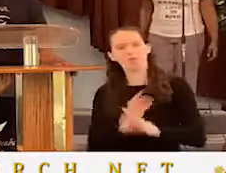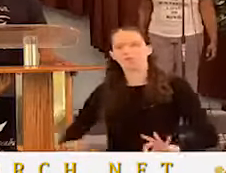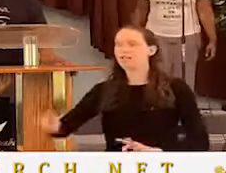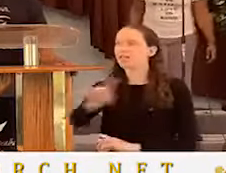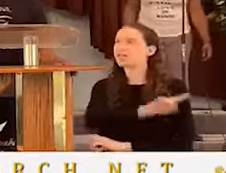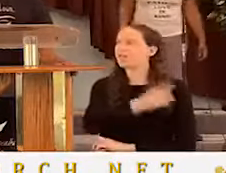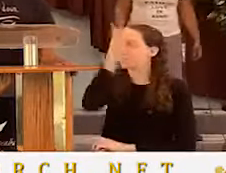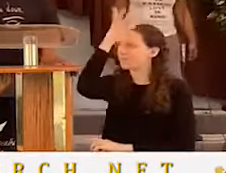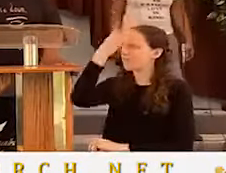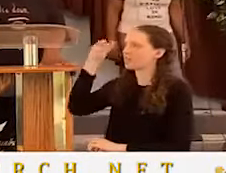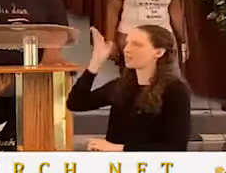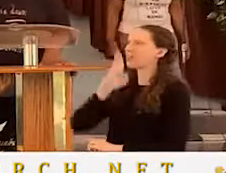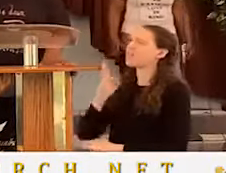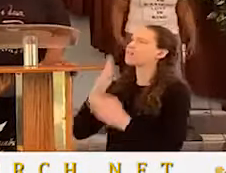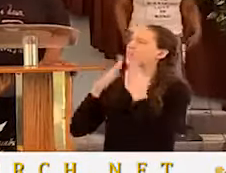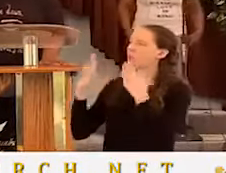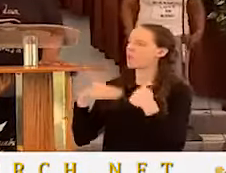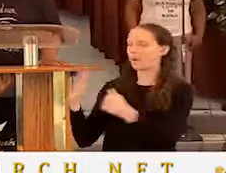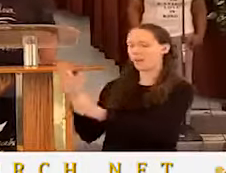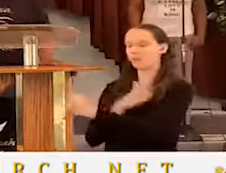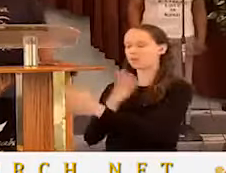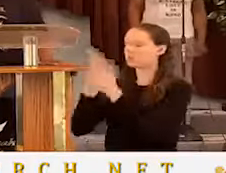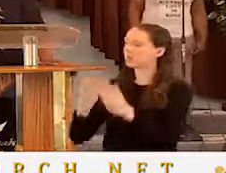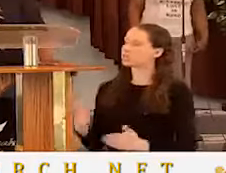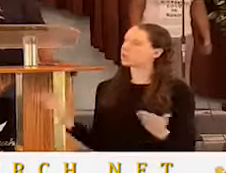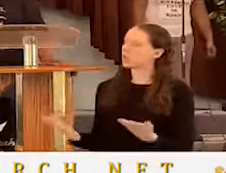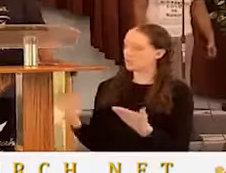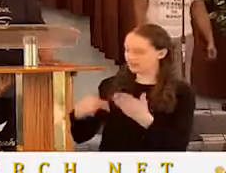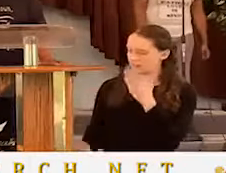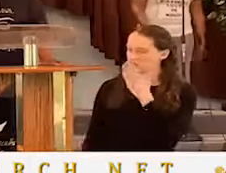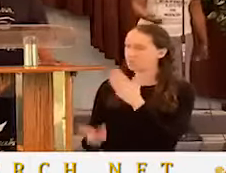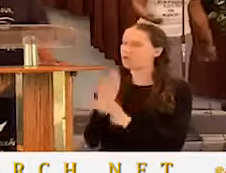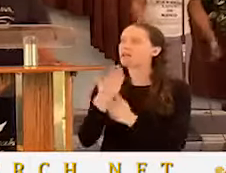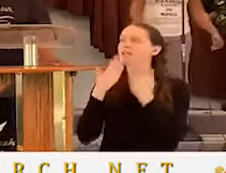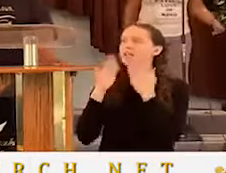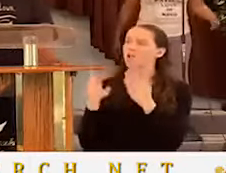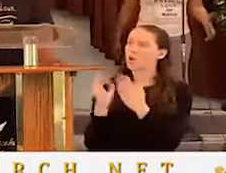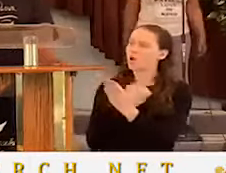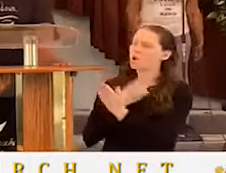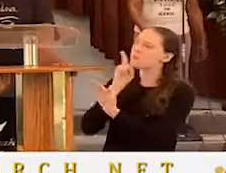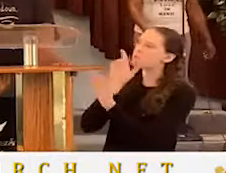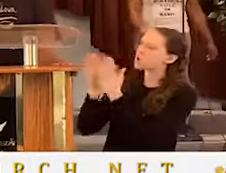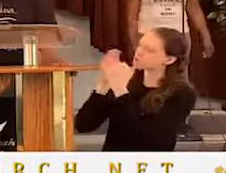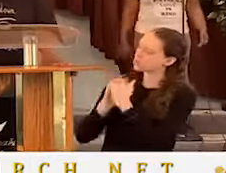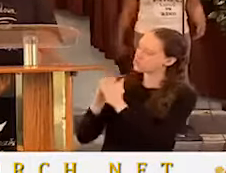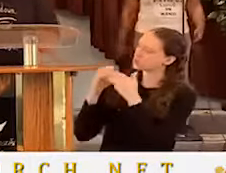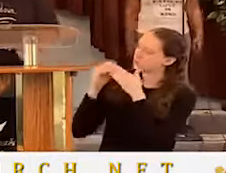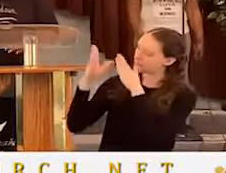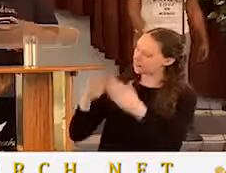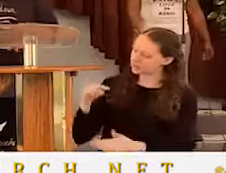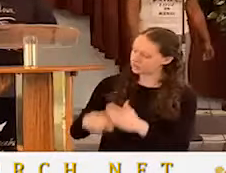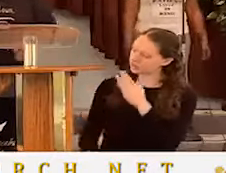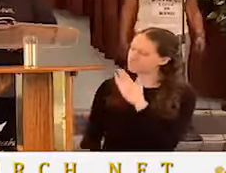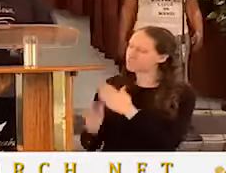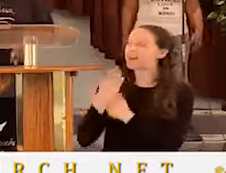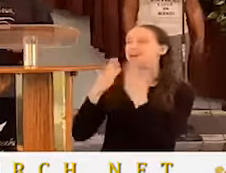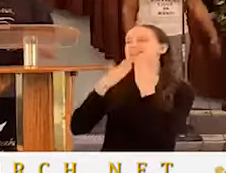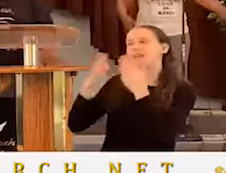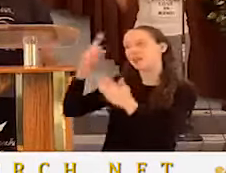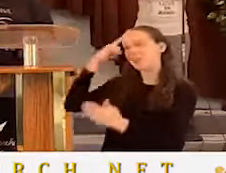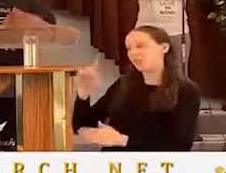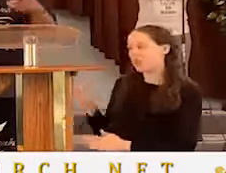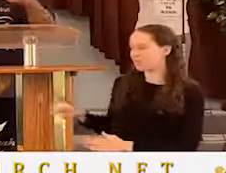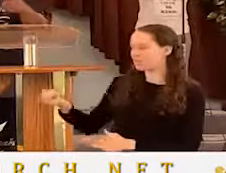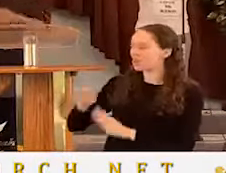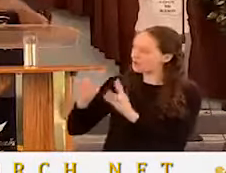God, we want to thank you for our musicians this morning. We want to thank you for our praise and worship leaders this morning. We want to thank you, Father